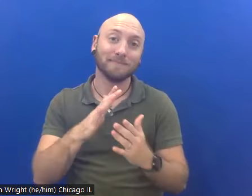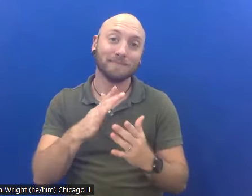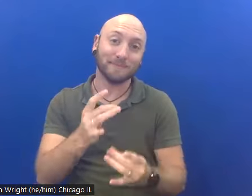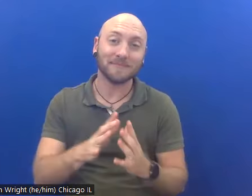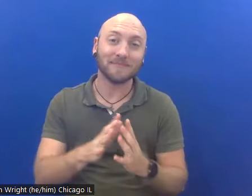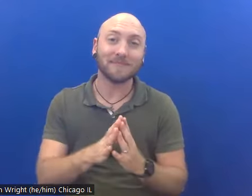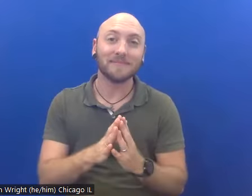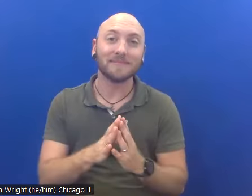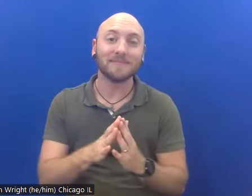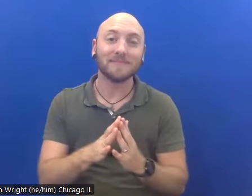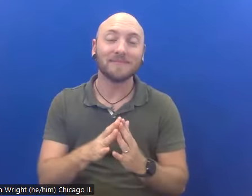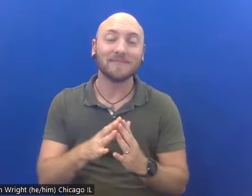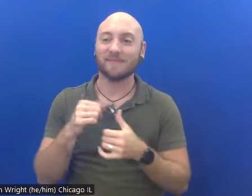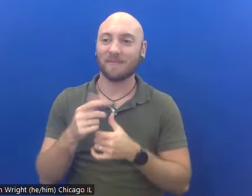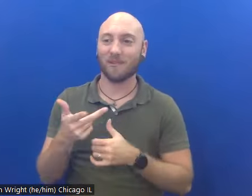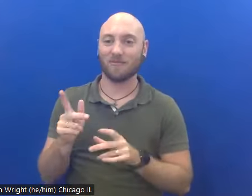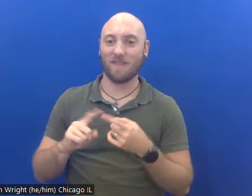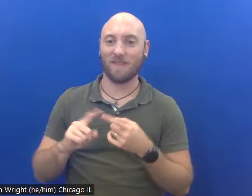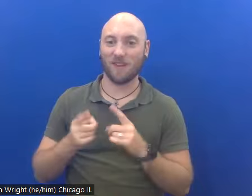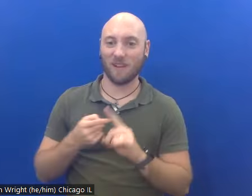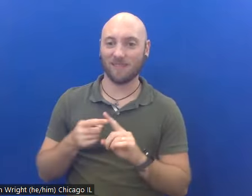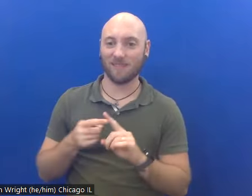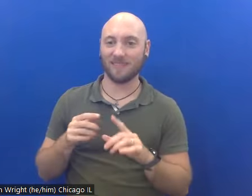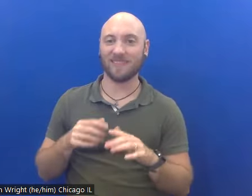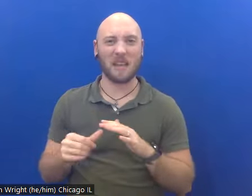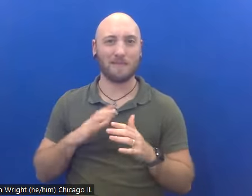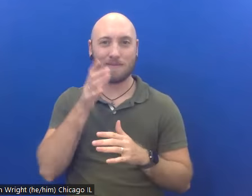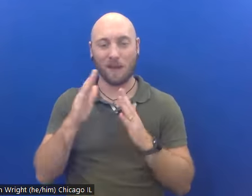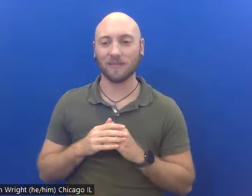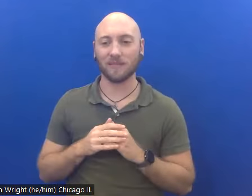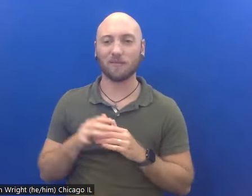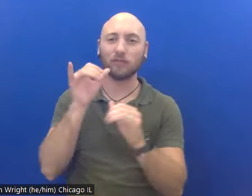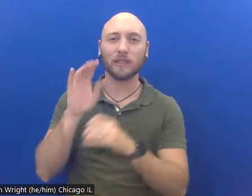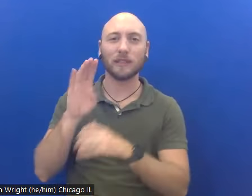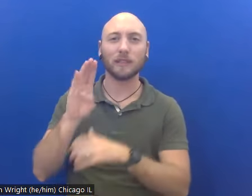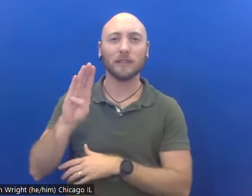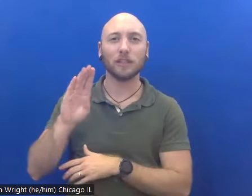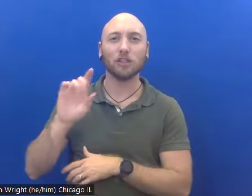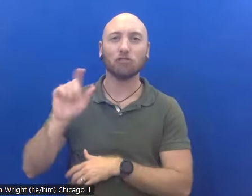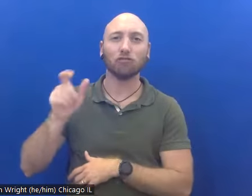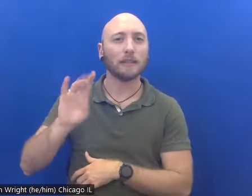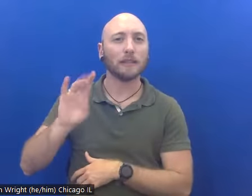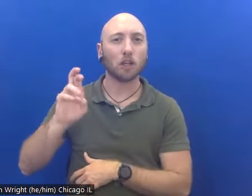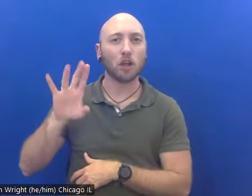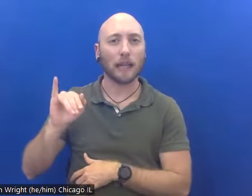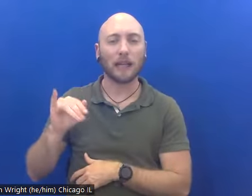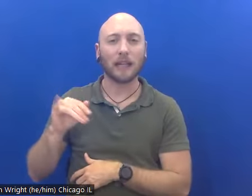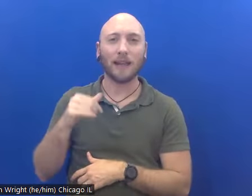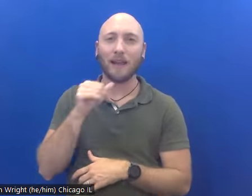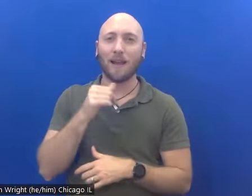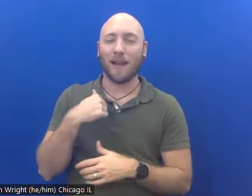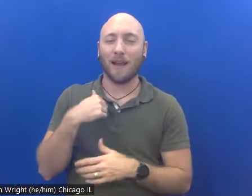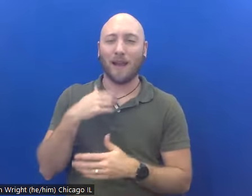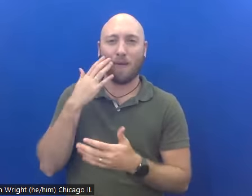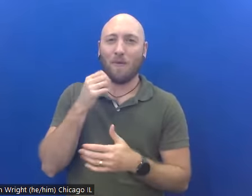taking shots of Bacardi. It was my first time drinking, so none of us really knew what we were doing. But I just remember playing Super Mario Kart Double Dash